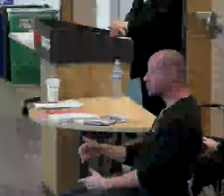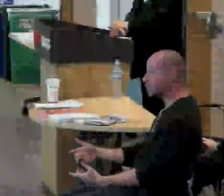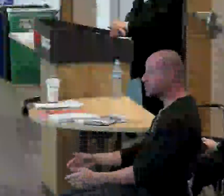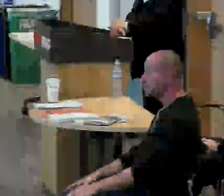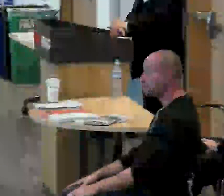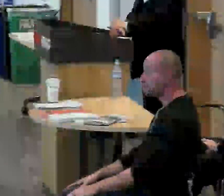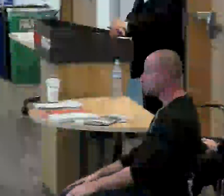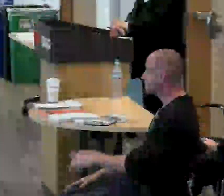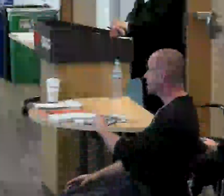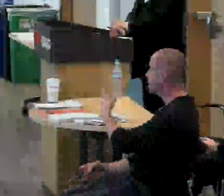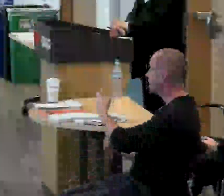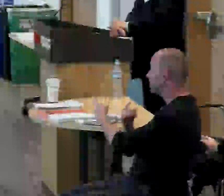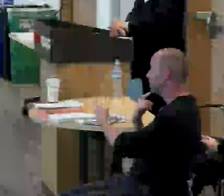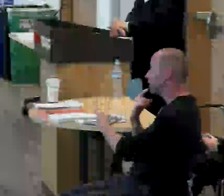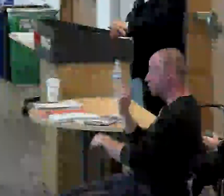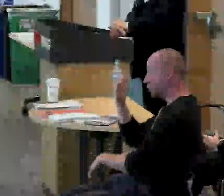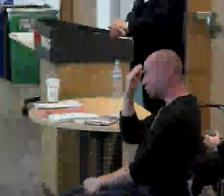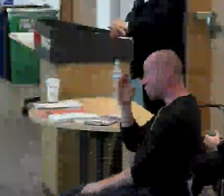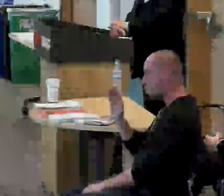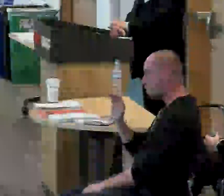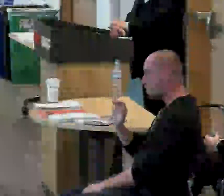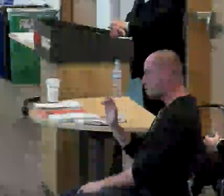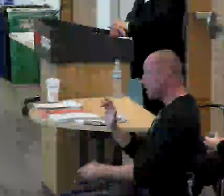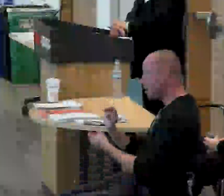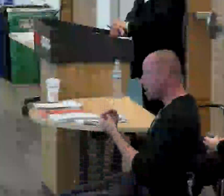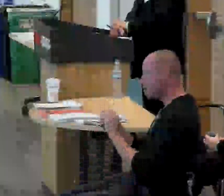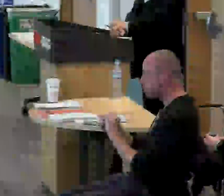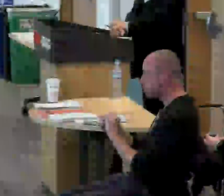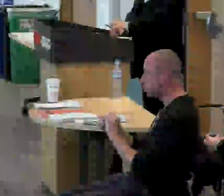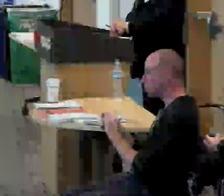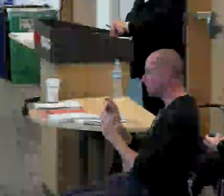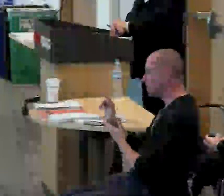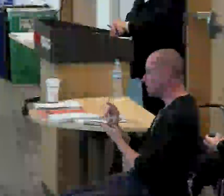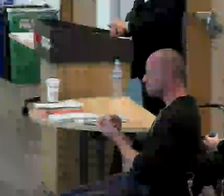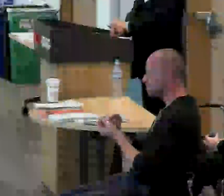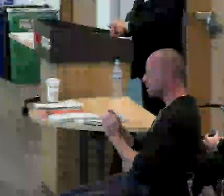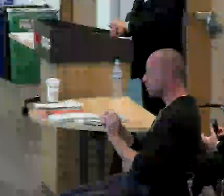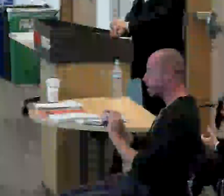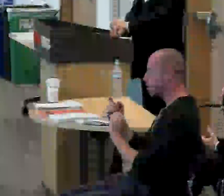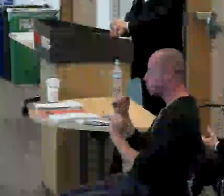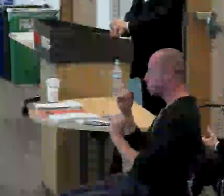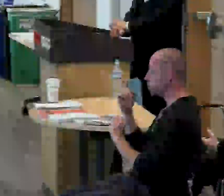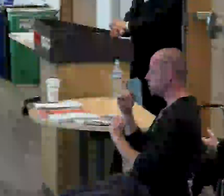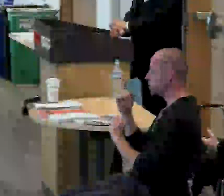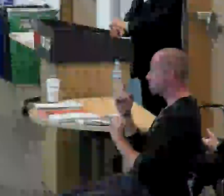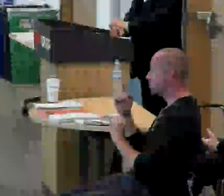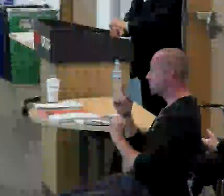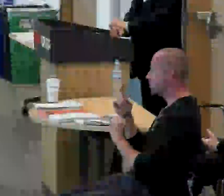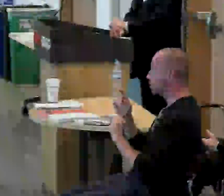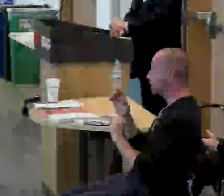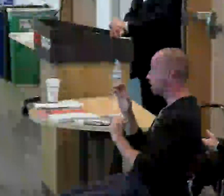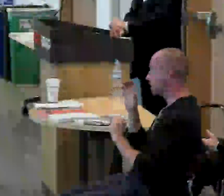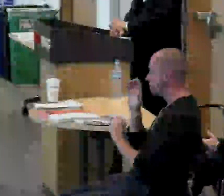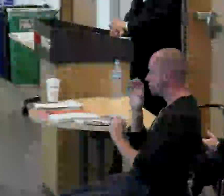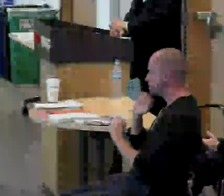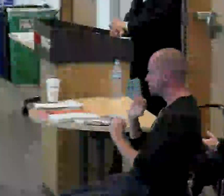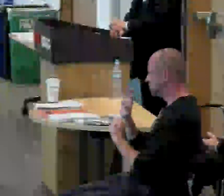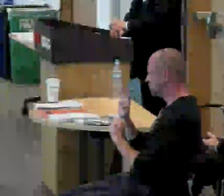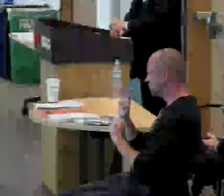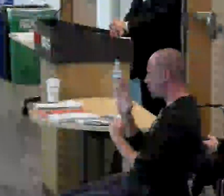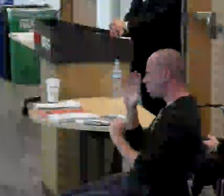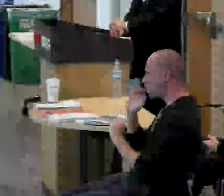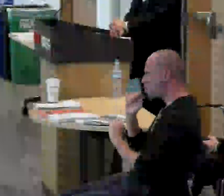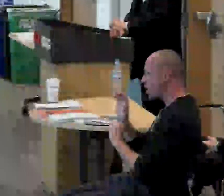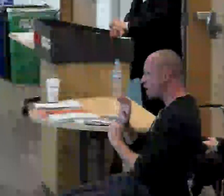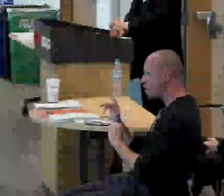So do you know what the bill number is for the, to increase from 46, maybe just go back to the podium line?